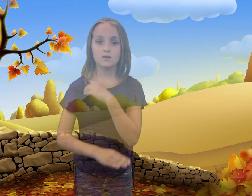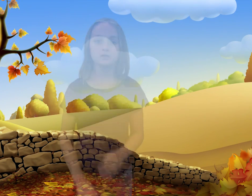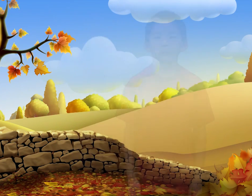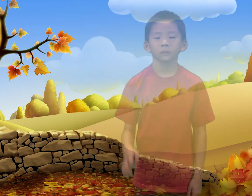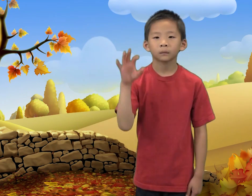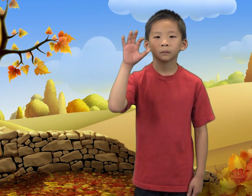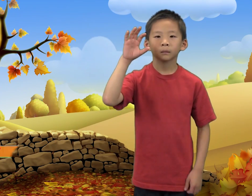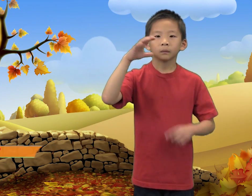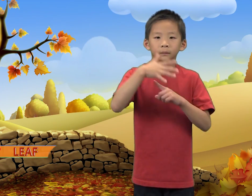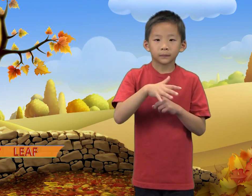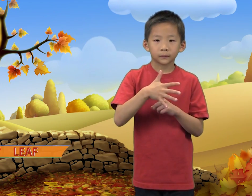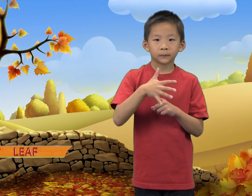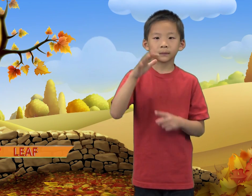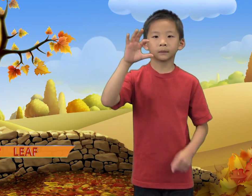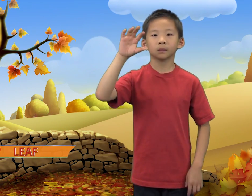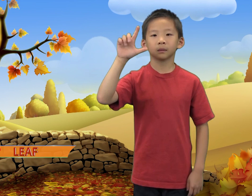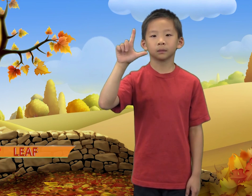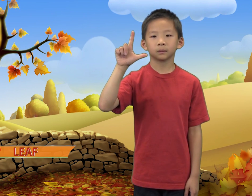Fall. Leaf.